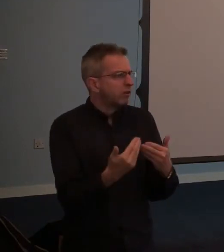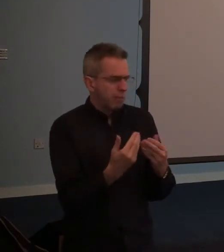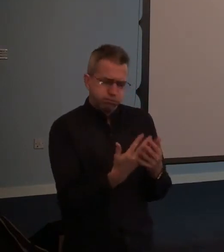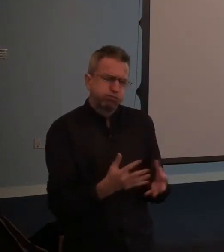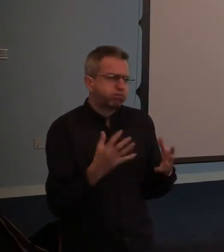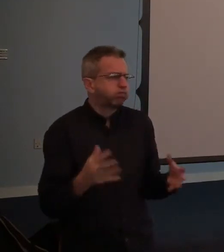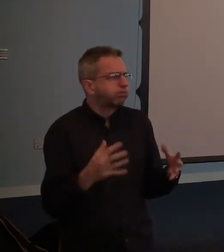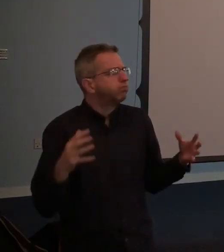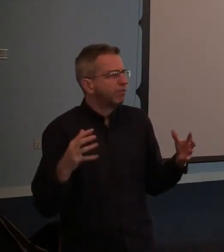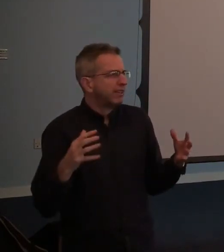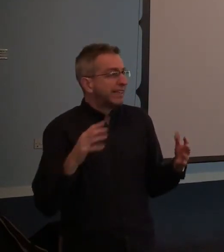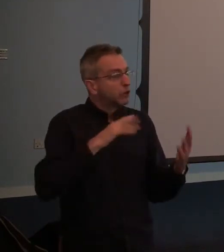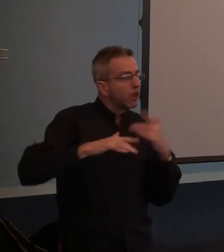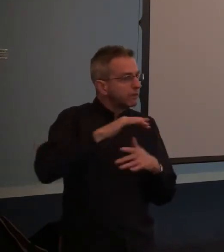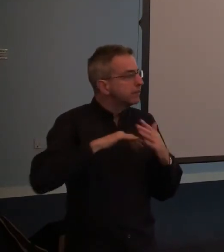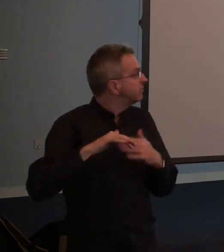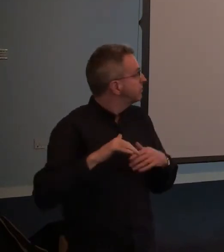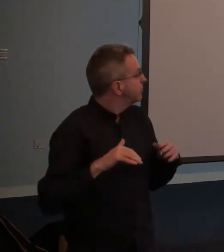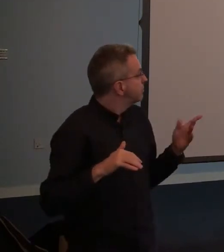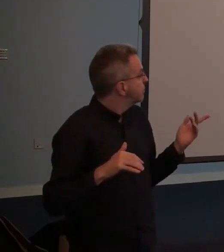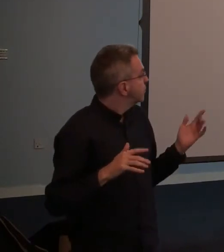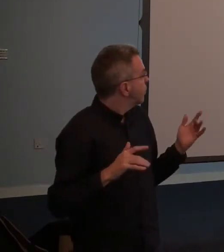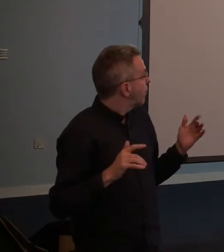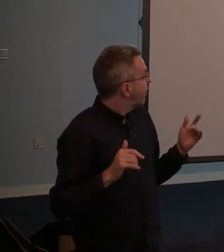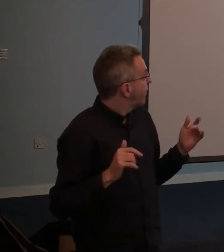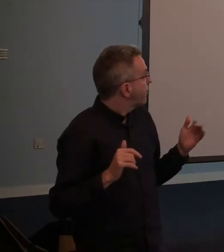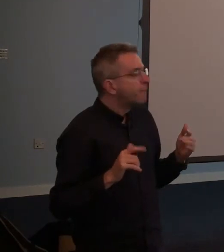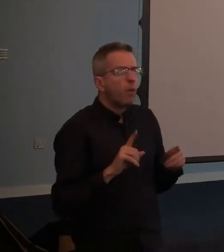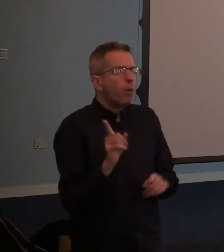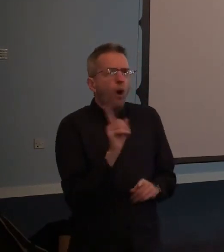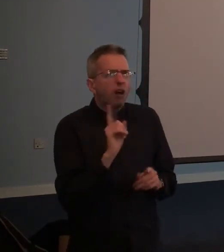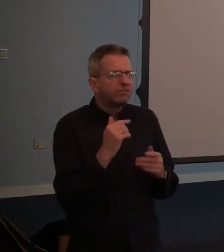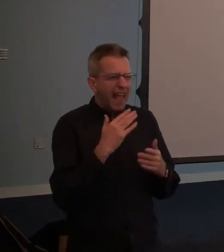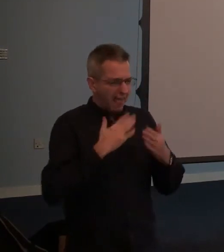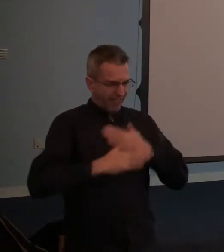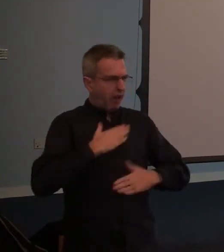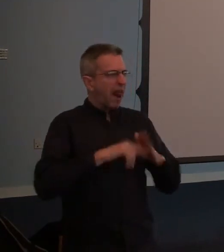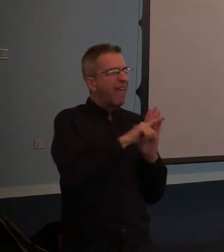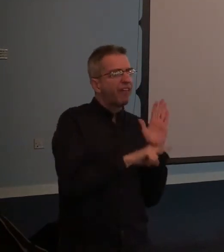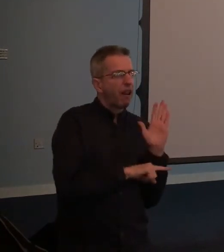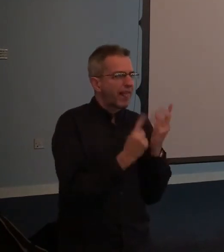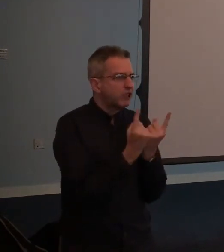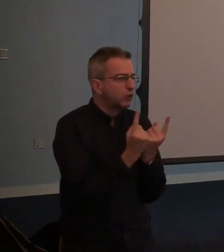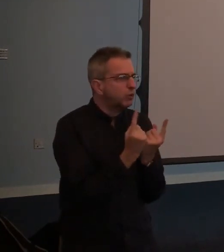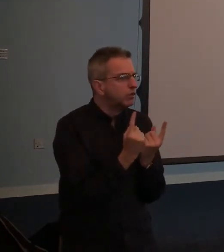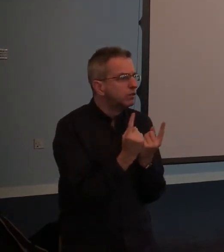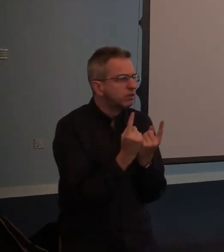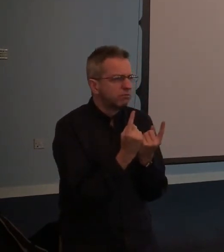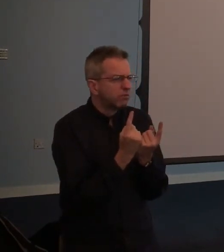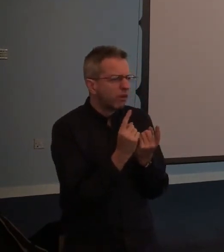You know, there's a lot of interest in genetic interventions in society. So I thought, what are the ethical